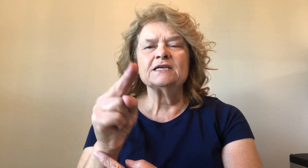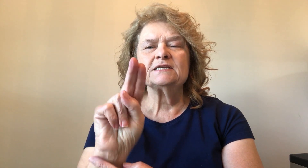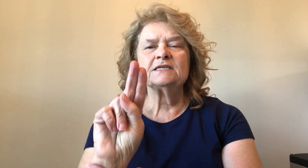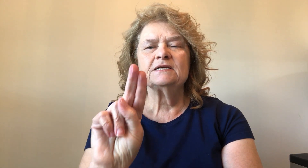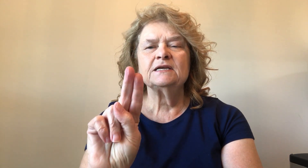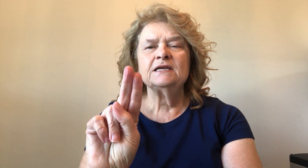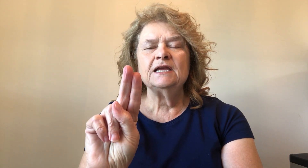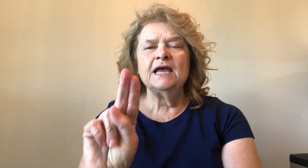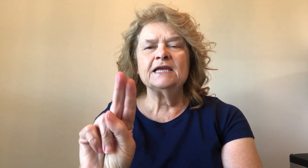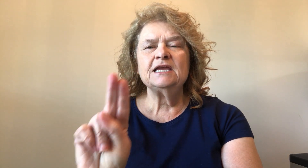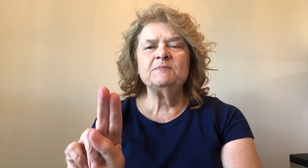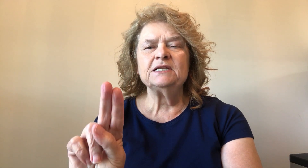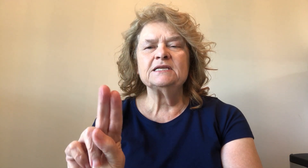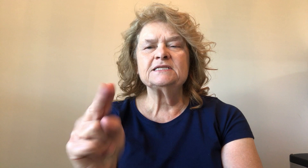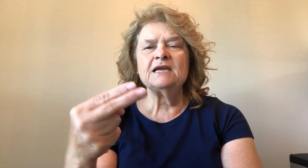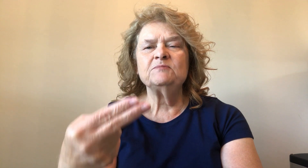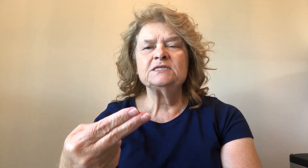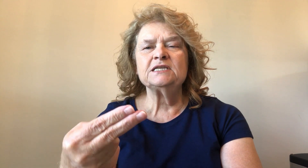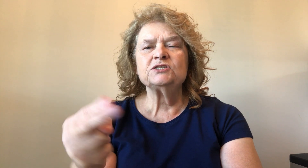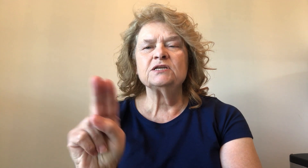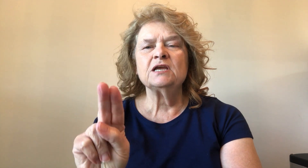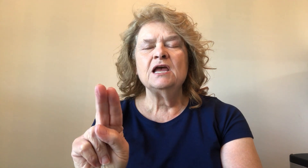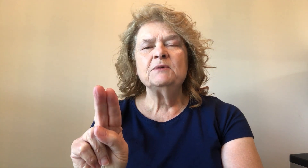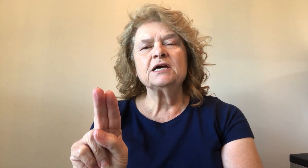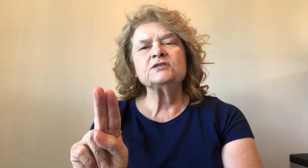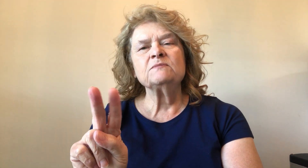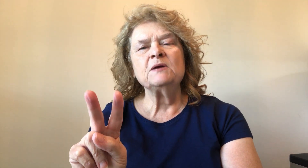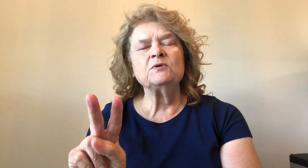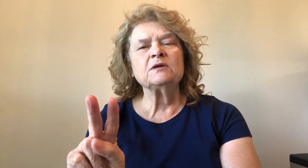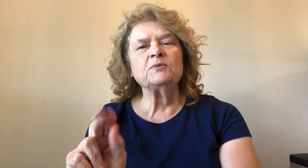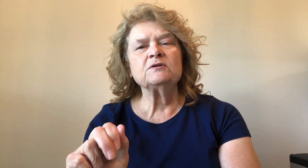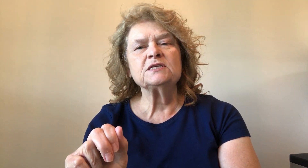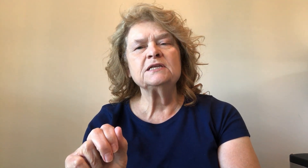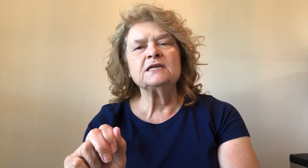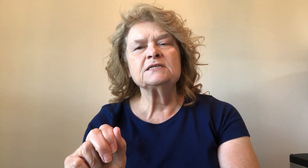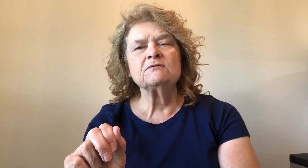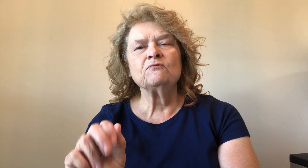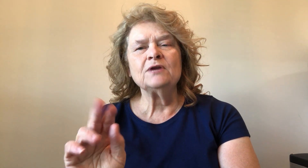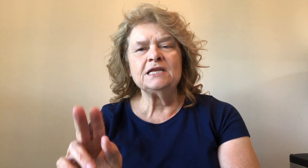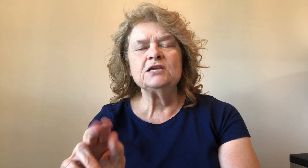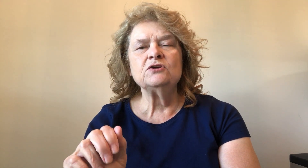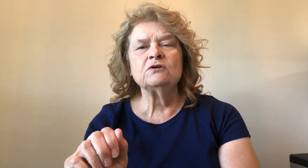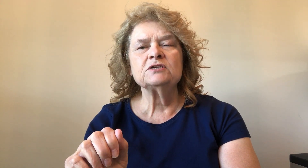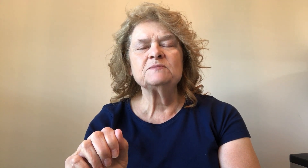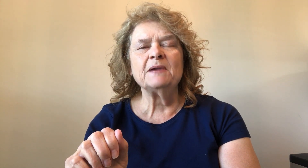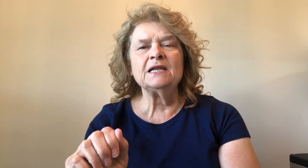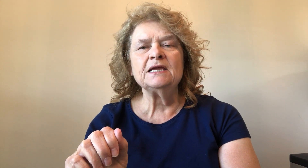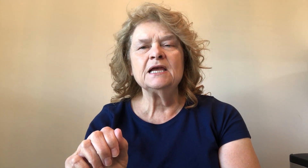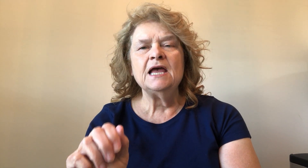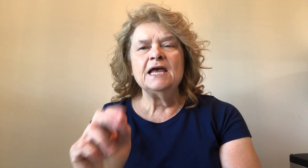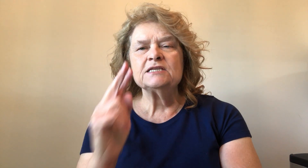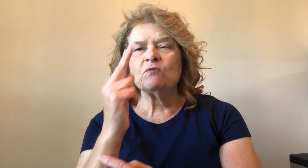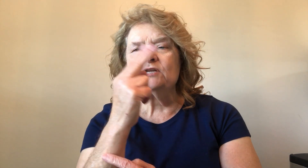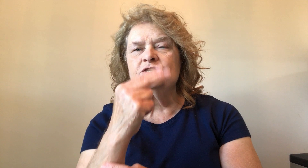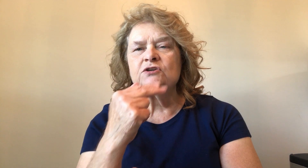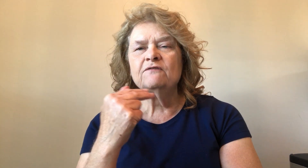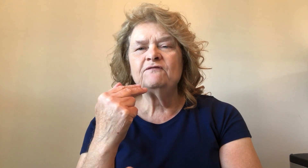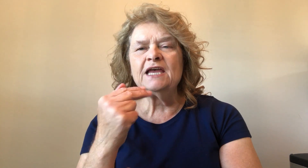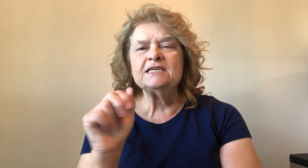wrist and keep it in the same position, because remember, the person that's reading your spelling is watching your face and